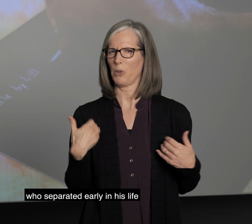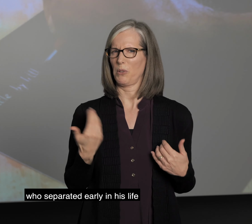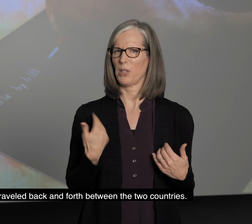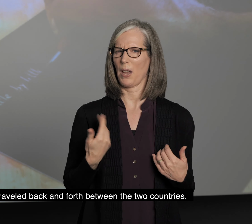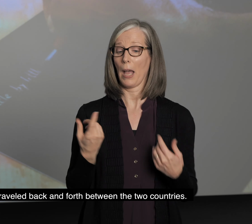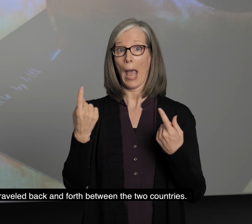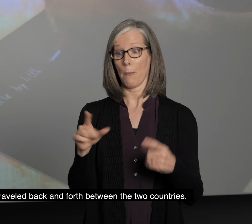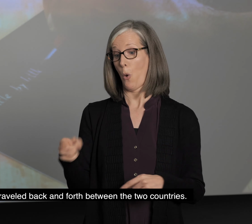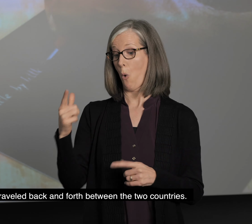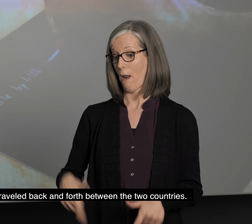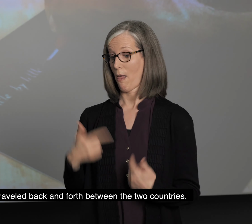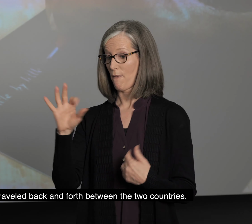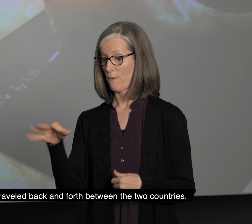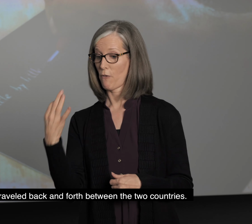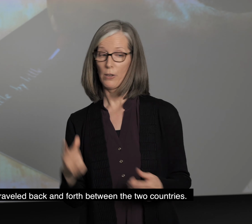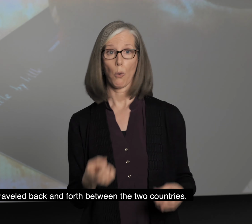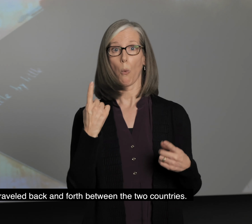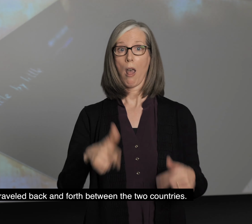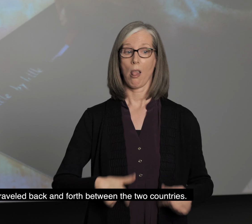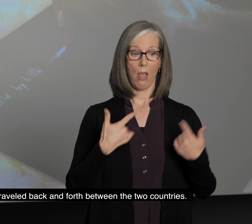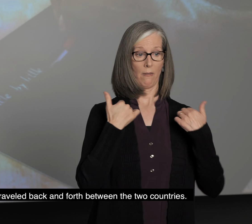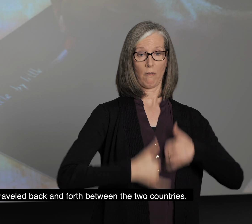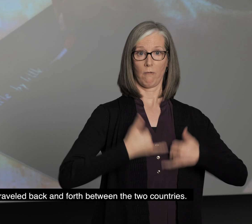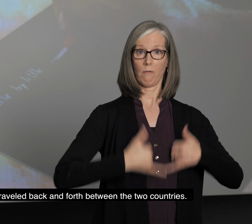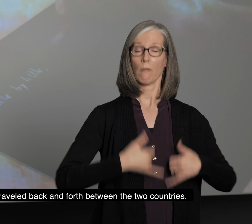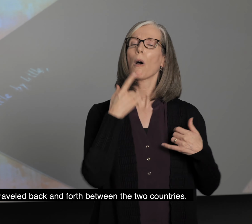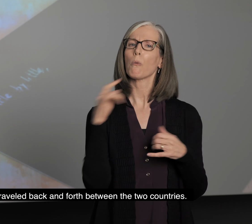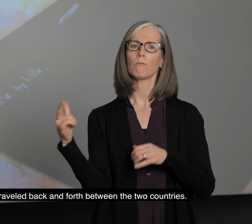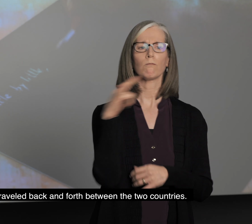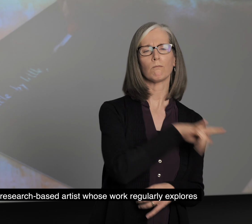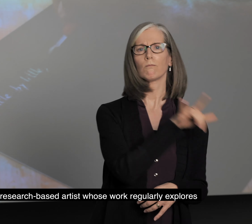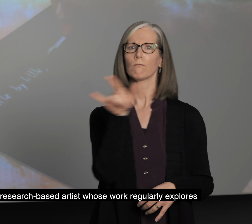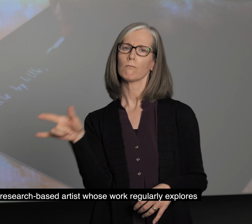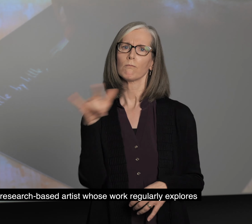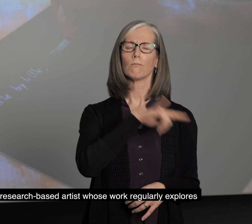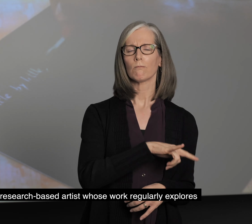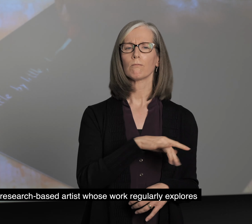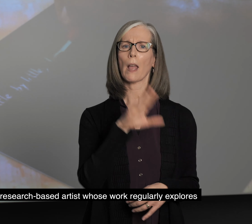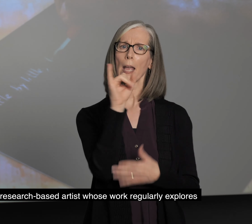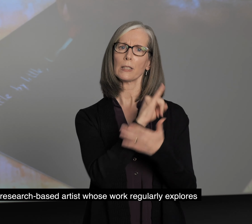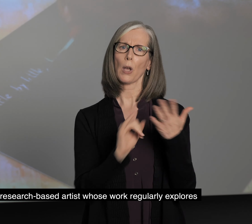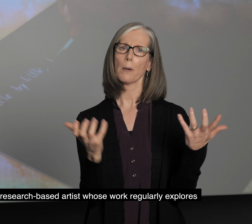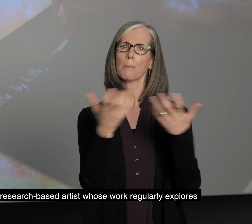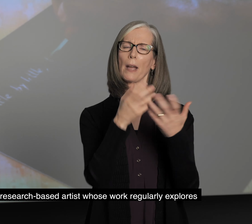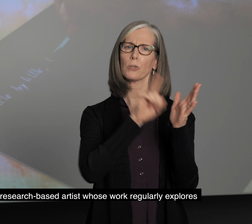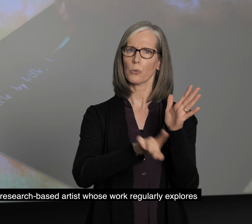life, so he traveled back and forth between the two countries. Atiyah is a research-based artist whose work regularly